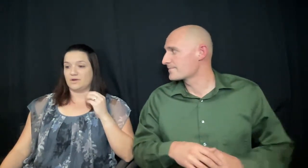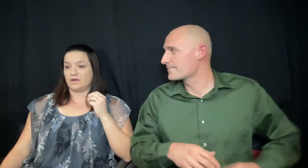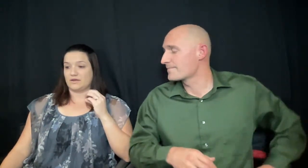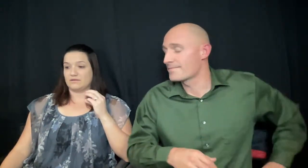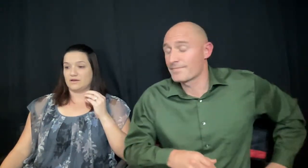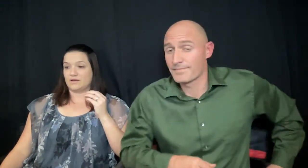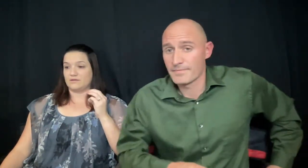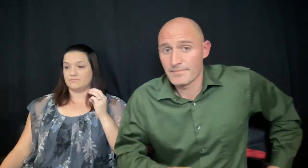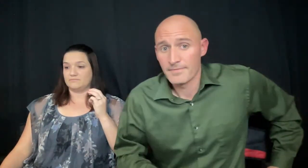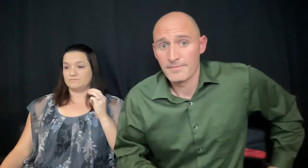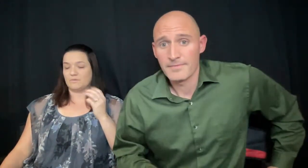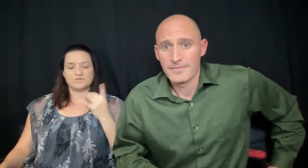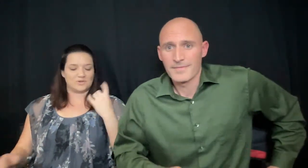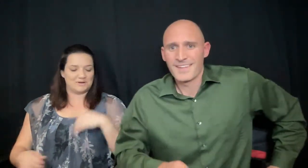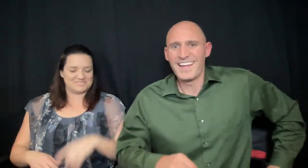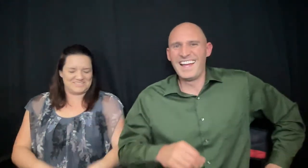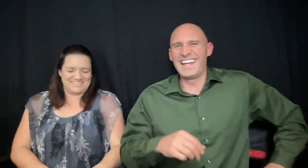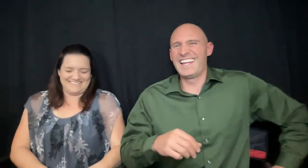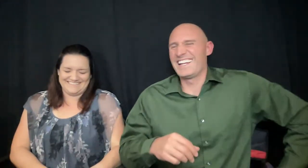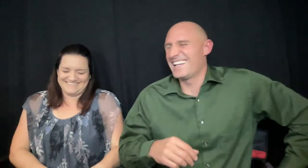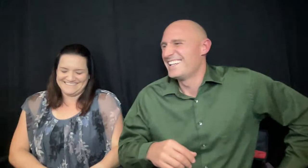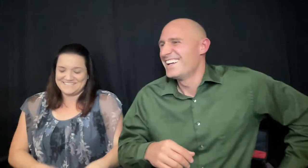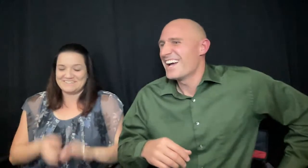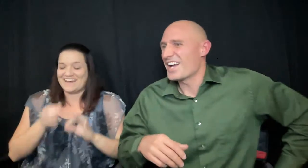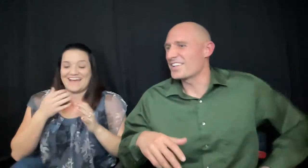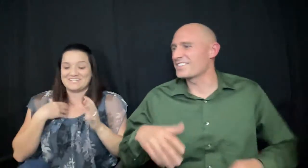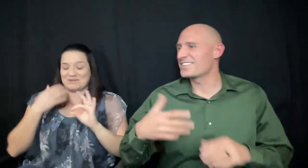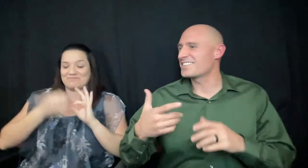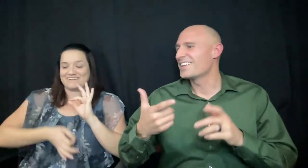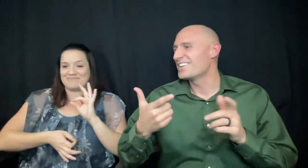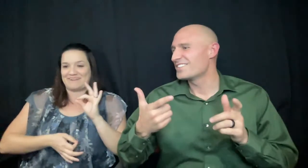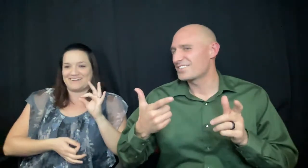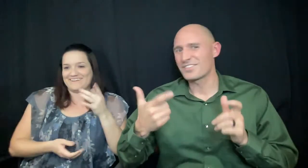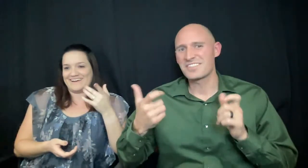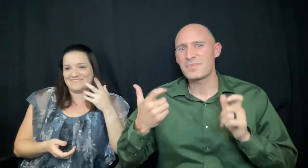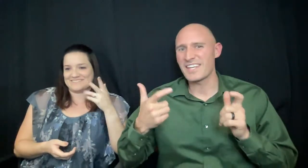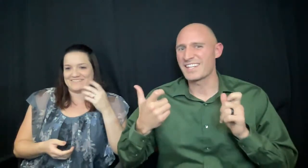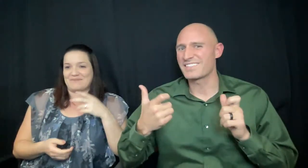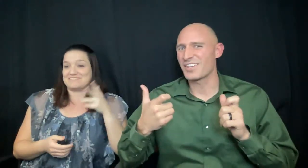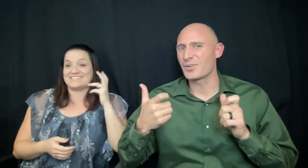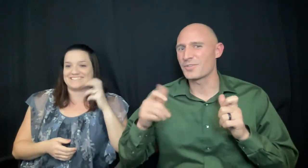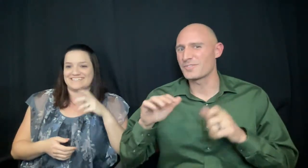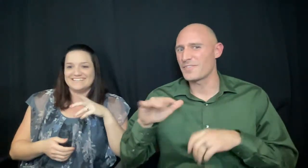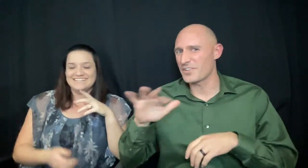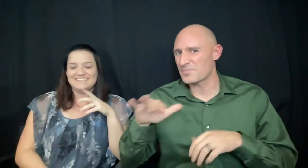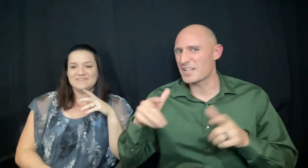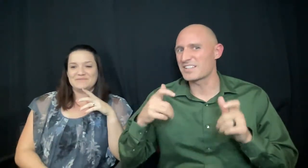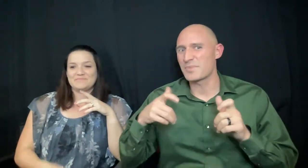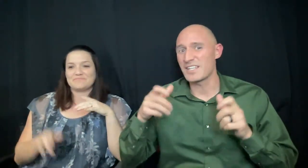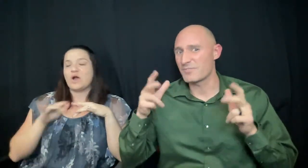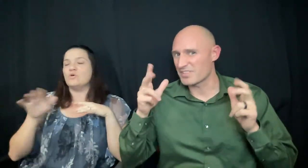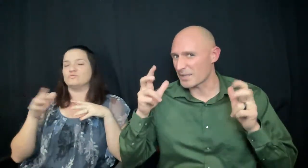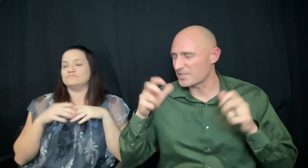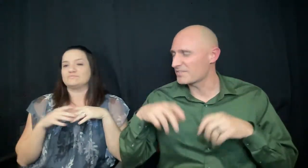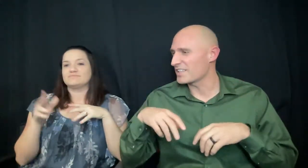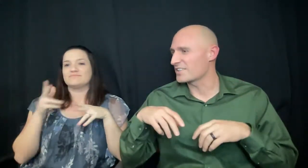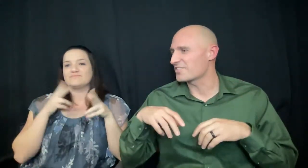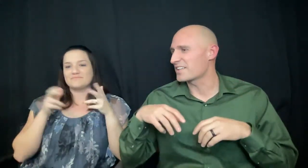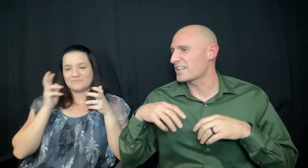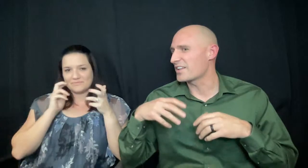Okay. What was your question? I interpreted it, but speed. I was so listening. Finger spelling speed, receptively understanding